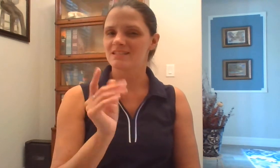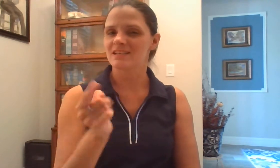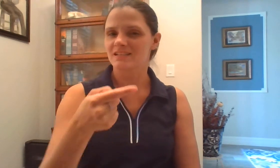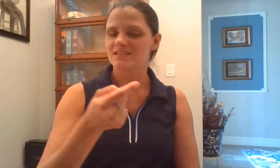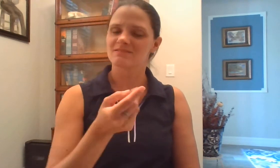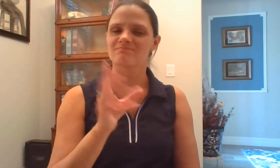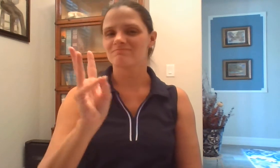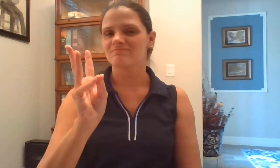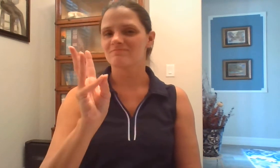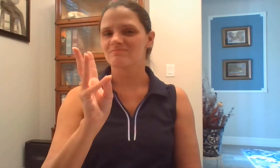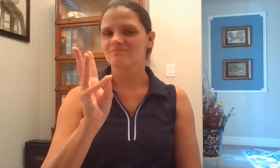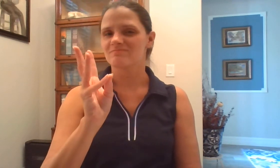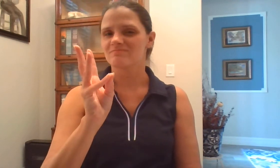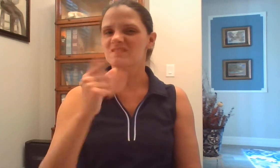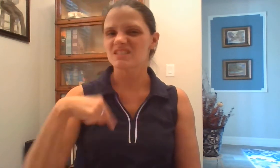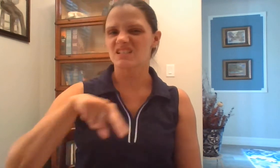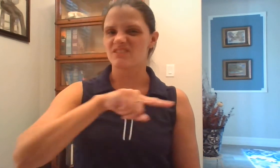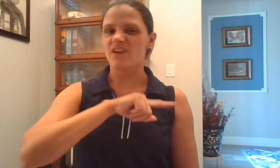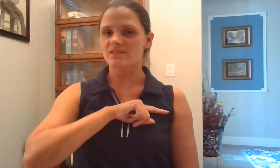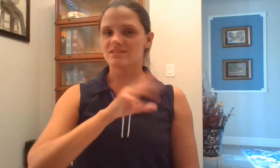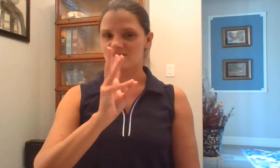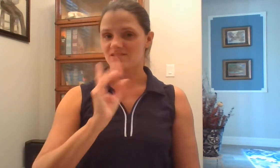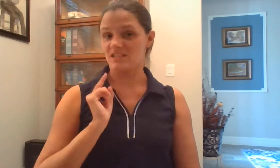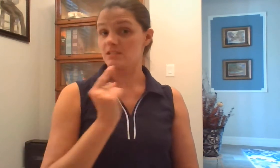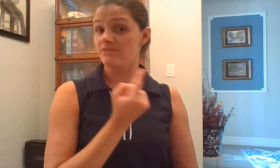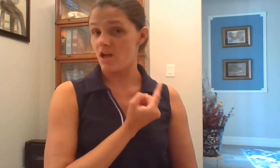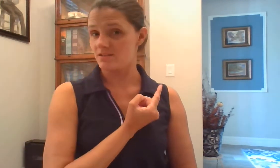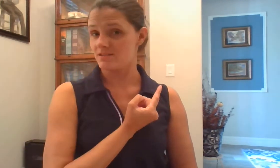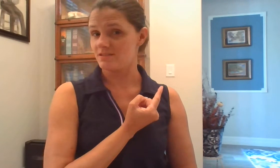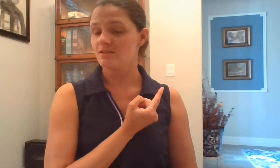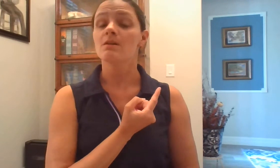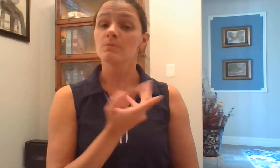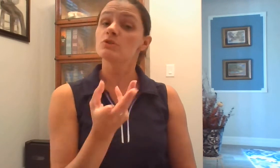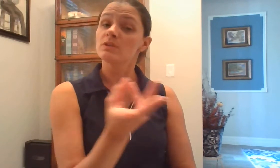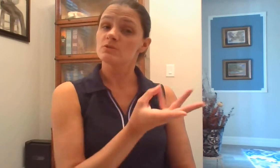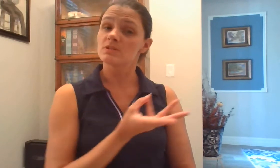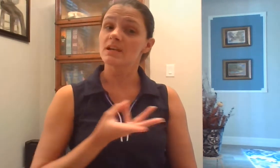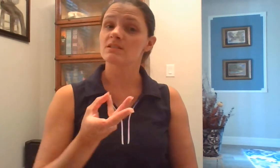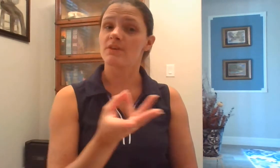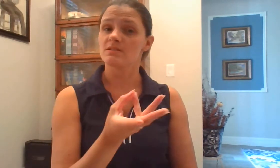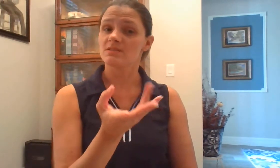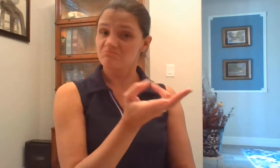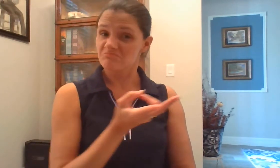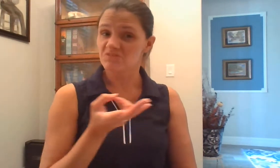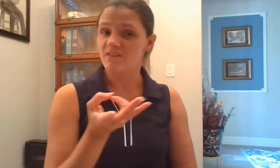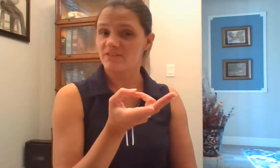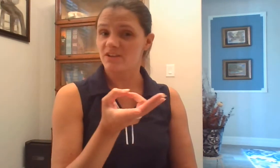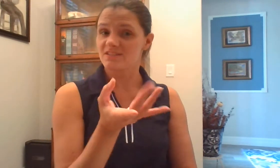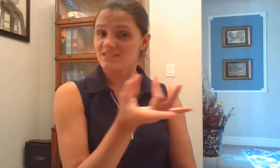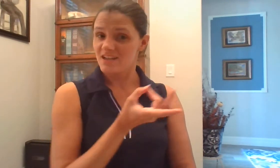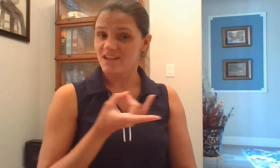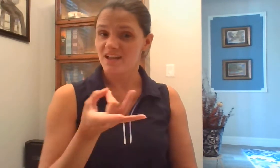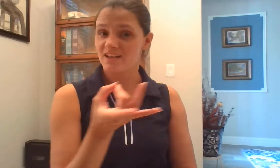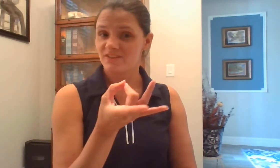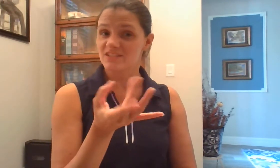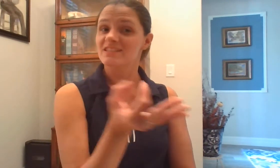six six of us six of us but you can do six of us seven of us eight of us